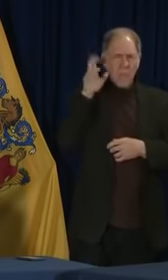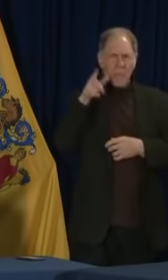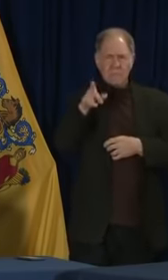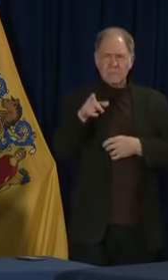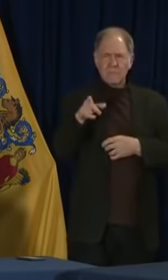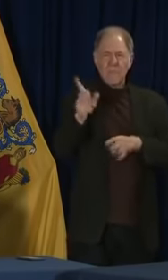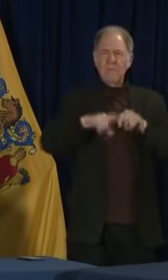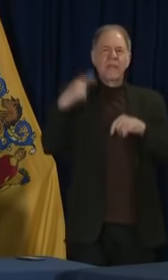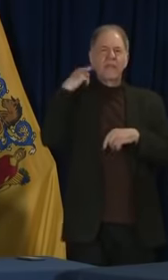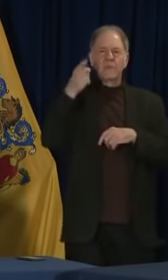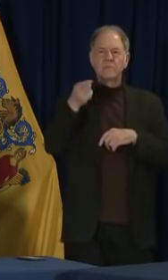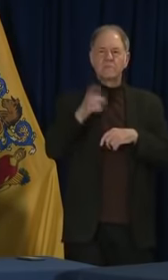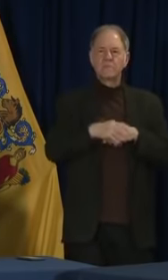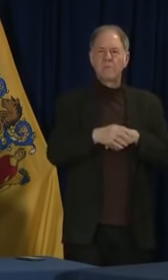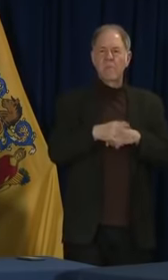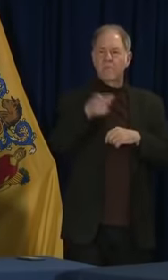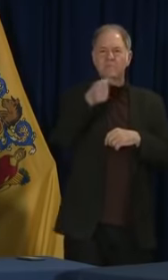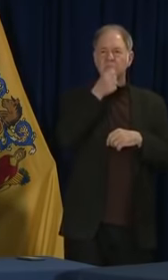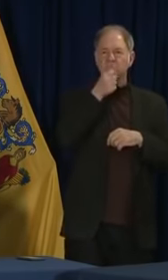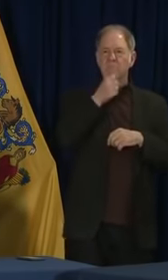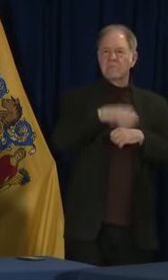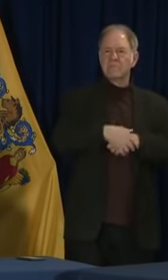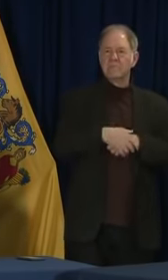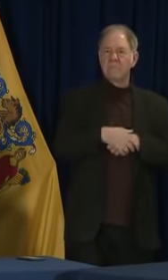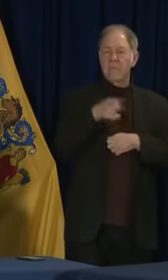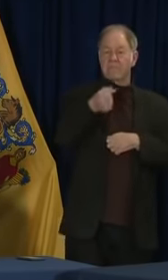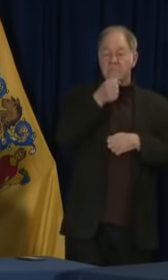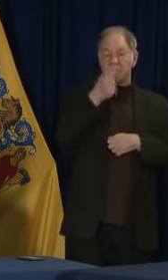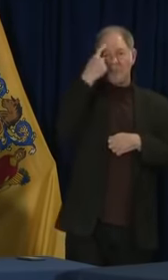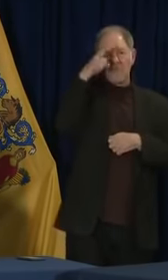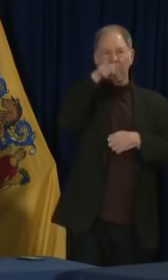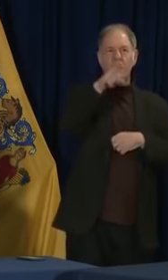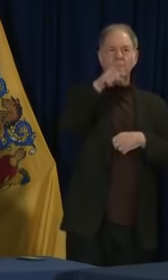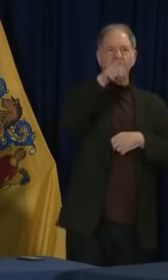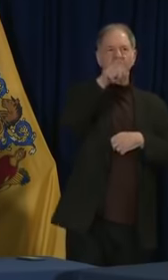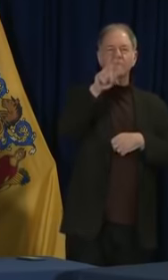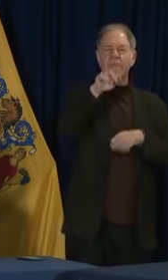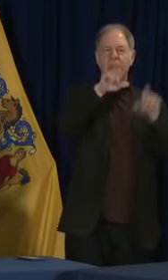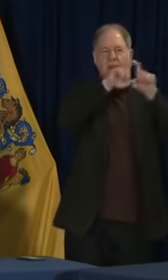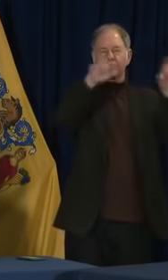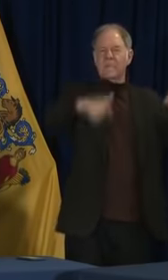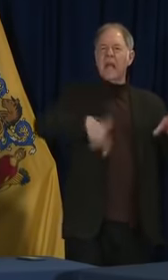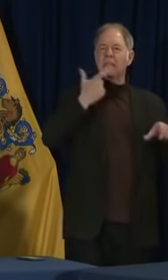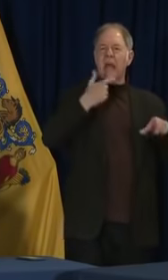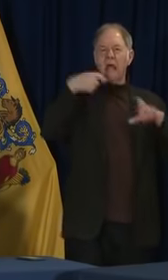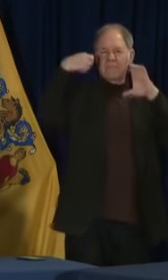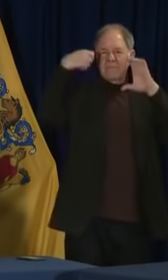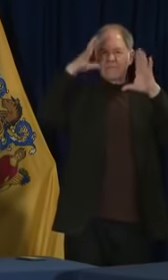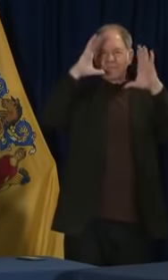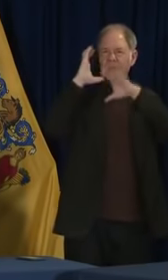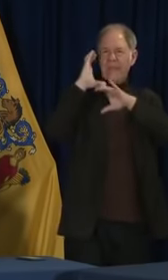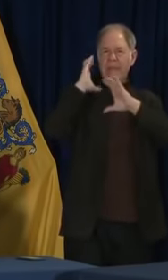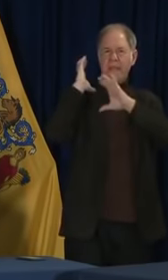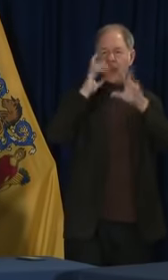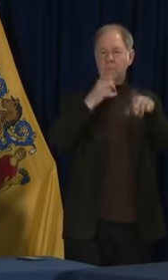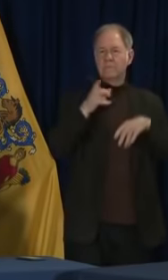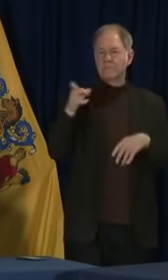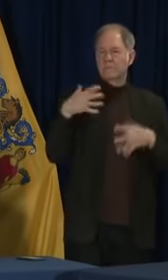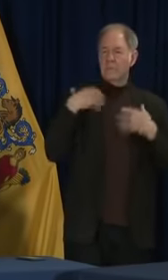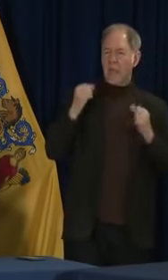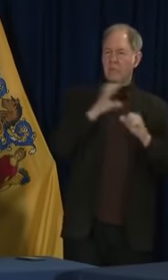Daniel, we're not. That doesn't actually amplify. That just is for the. It's for the live stream. So okay. I apologize. Oh, sorry. For the